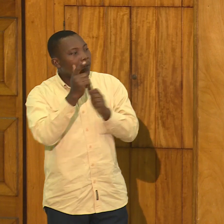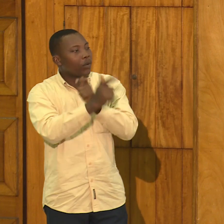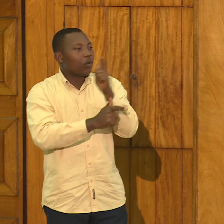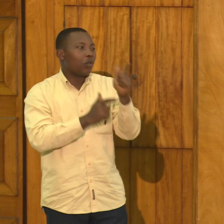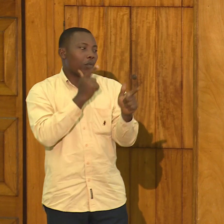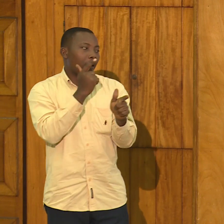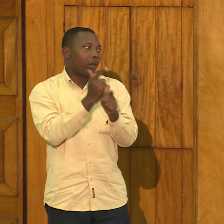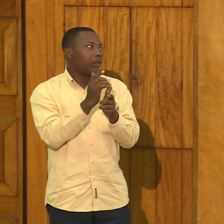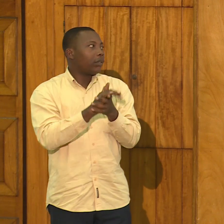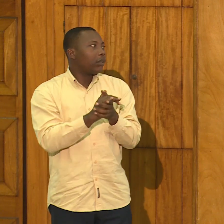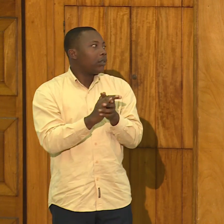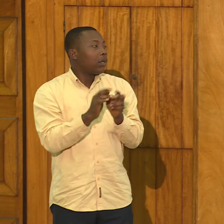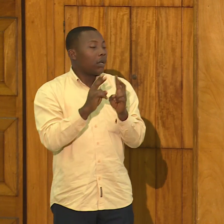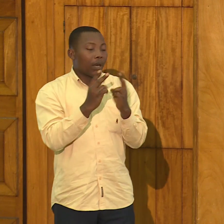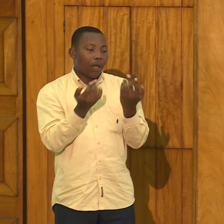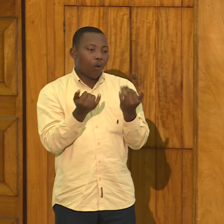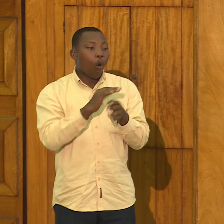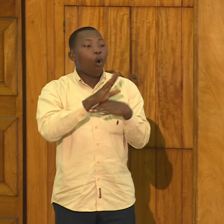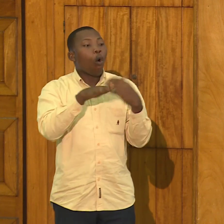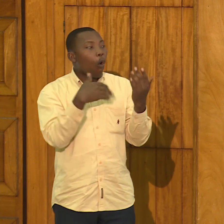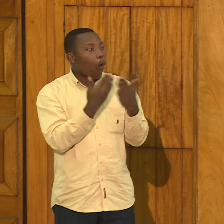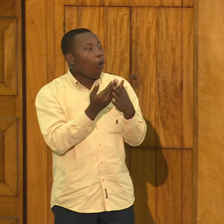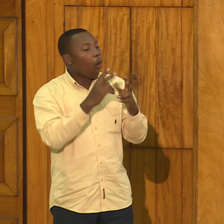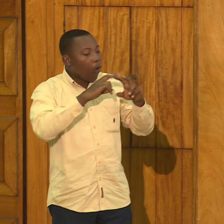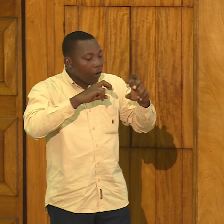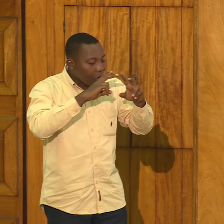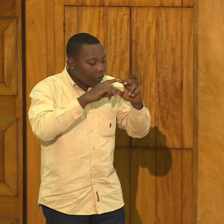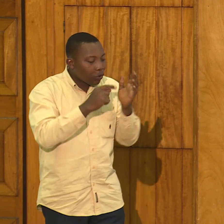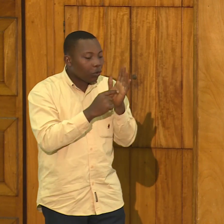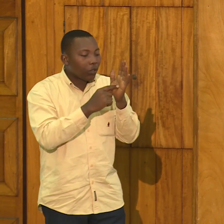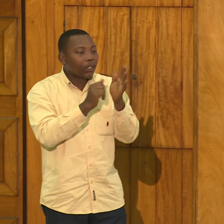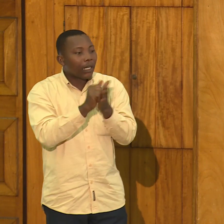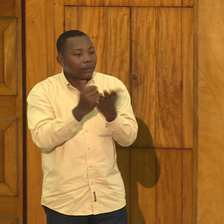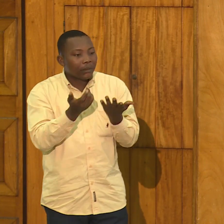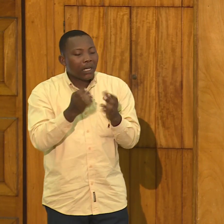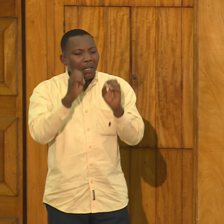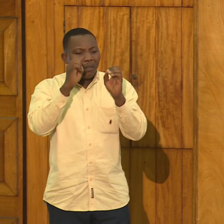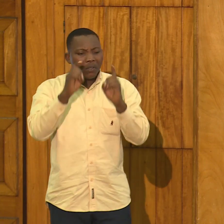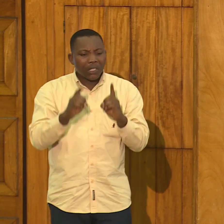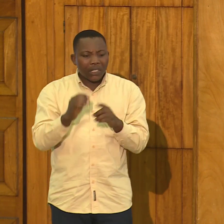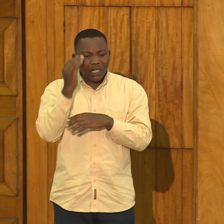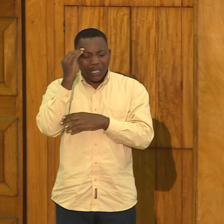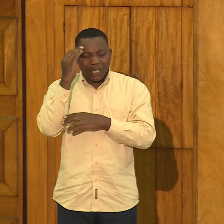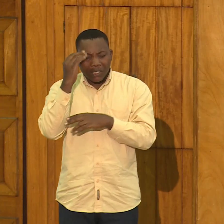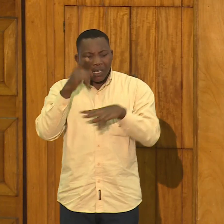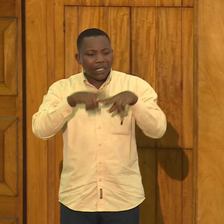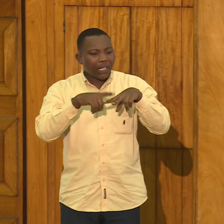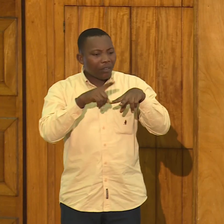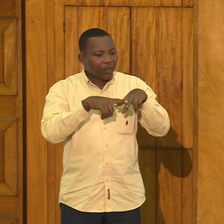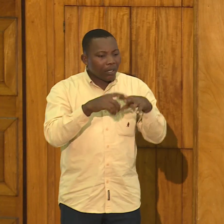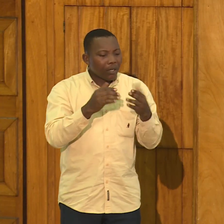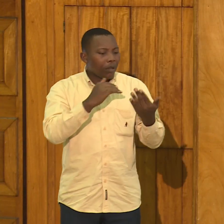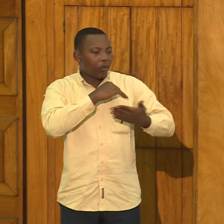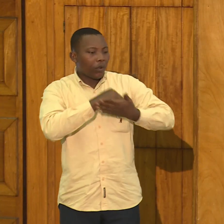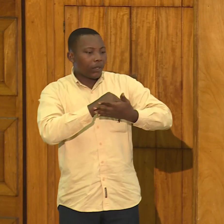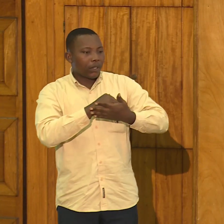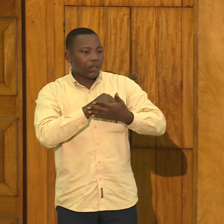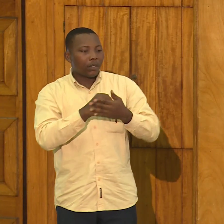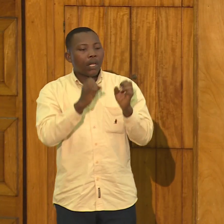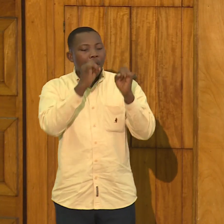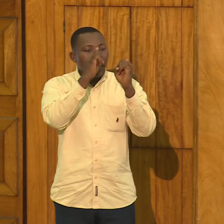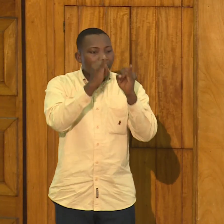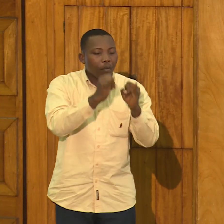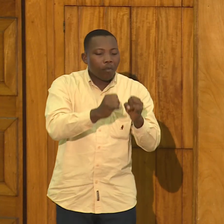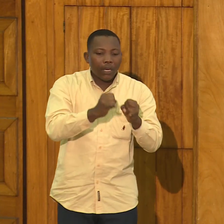our regression analysis confirmed that education and knowledge of this HIV prevention service location